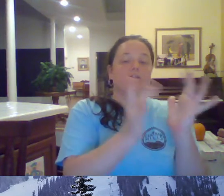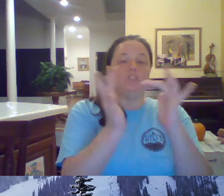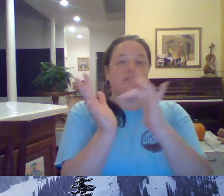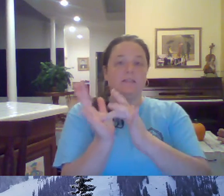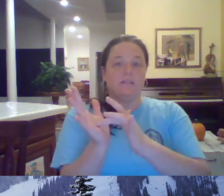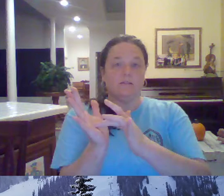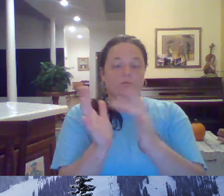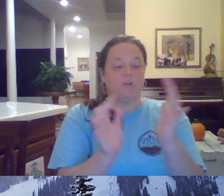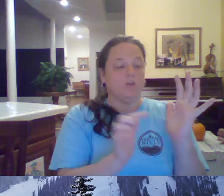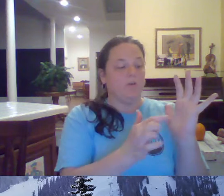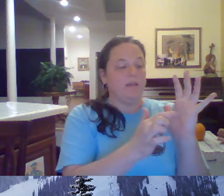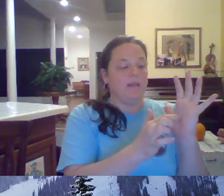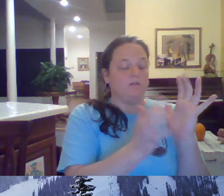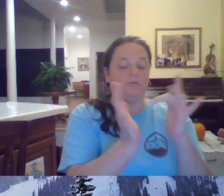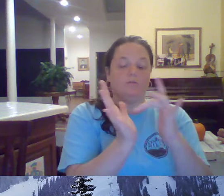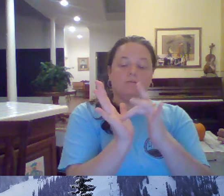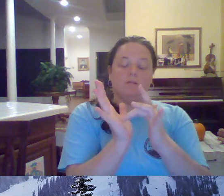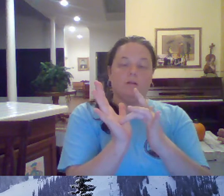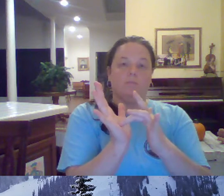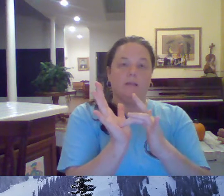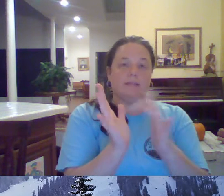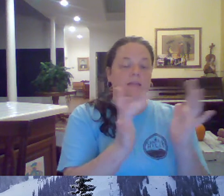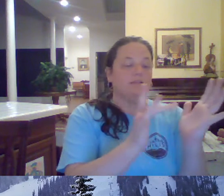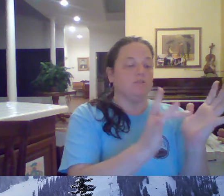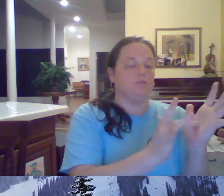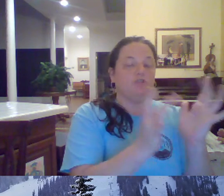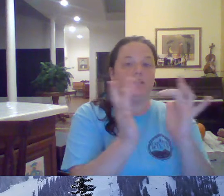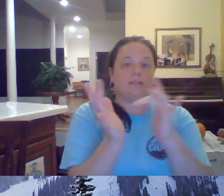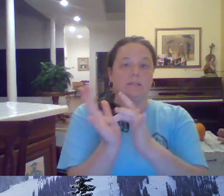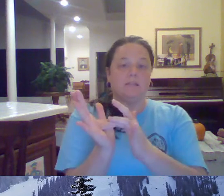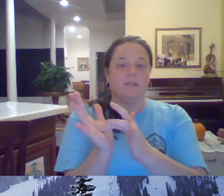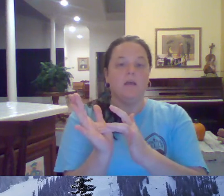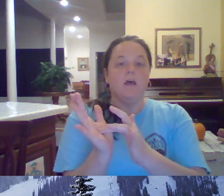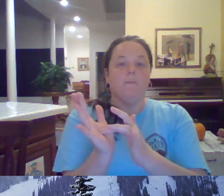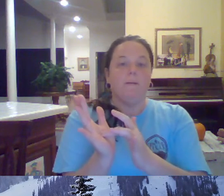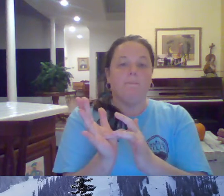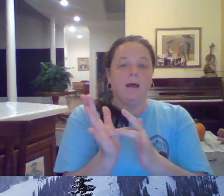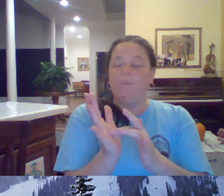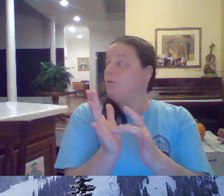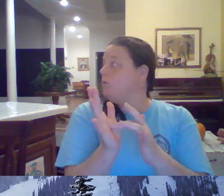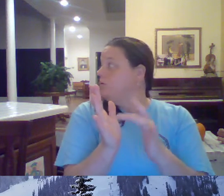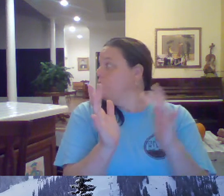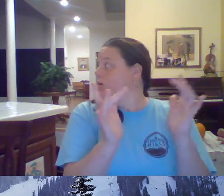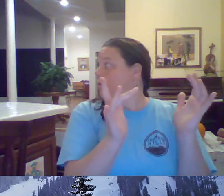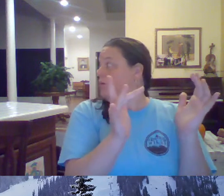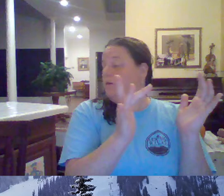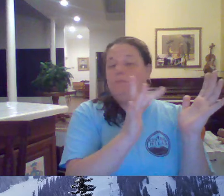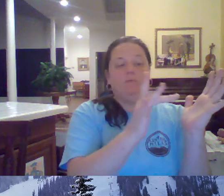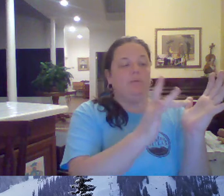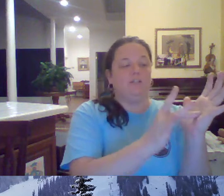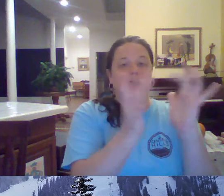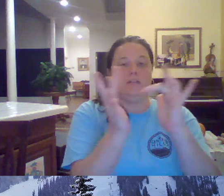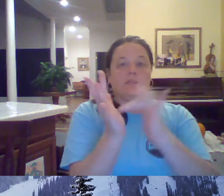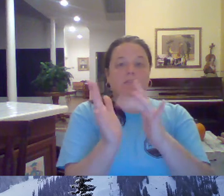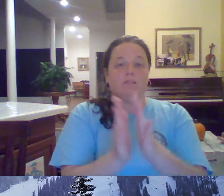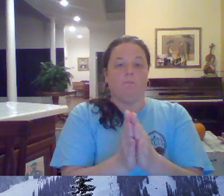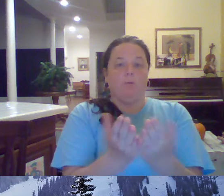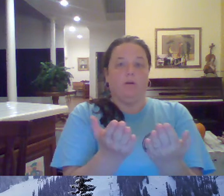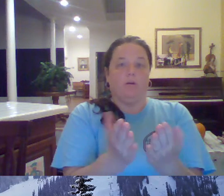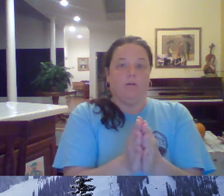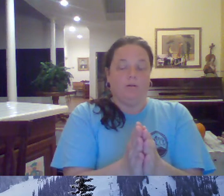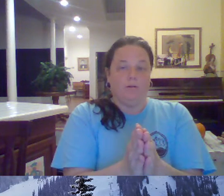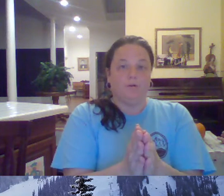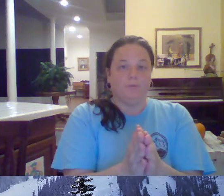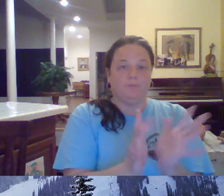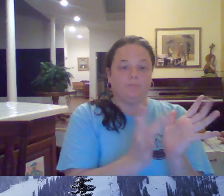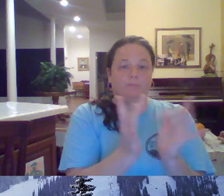a sign for Jesus. We're showing the nails in his hands, so Jesus. But Bible, it would be Jesus